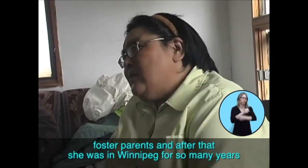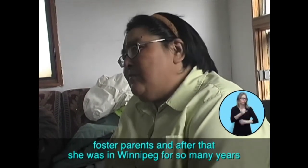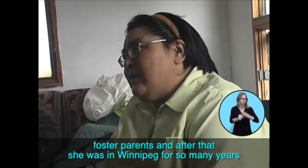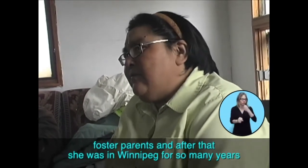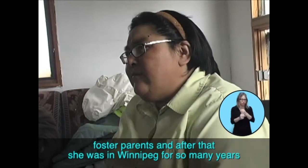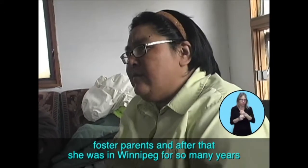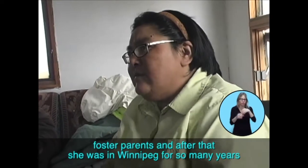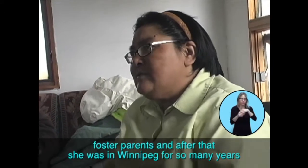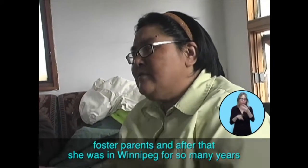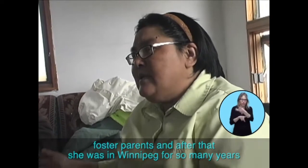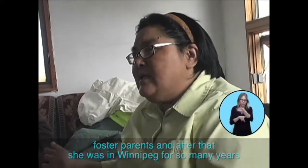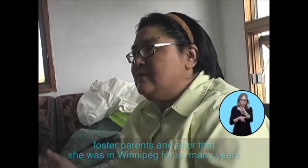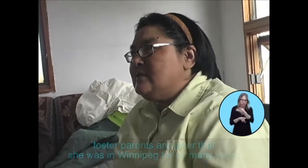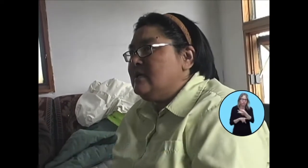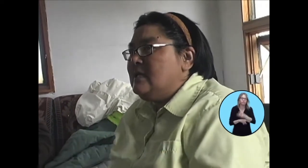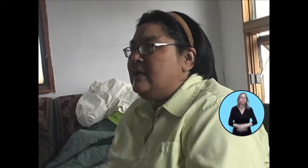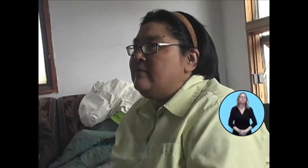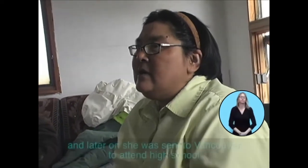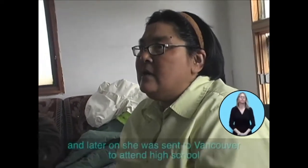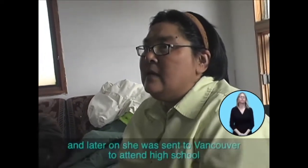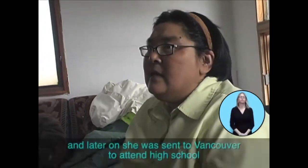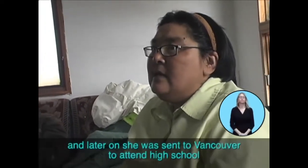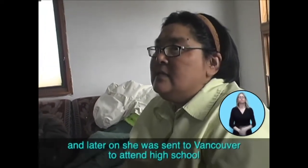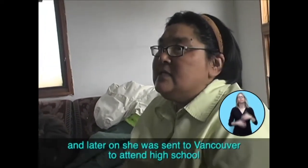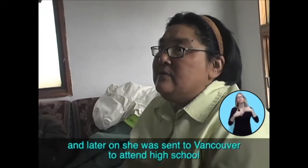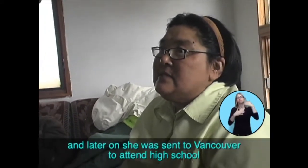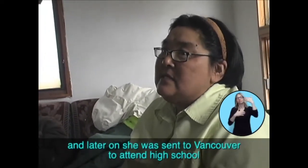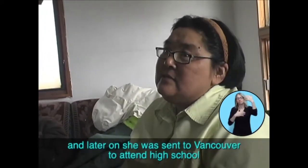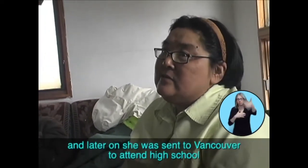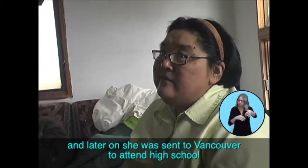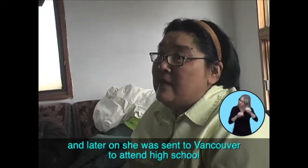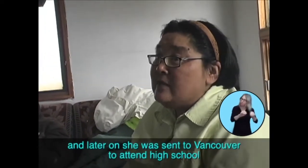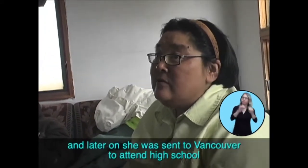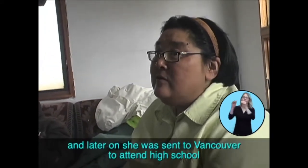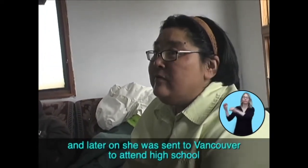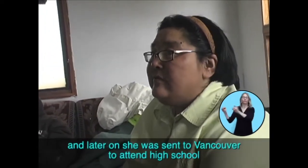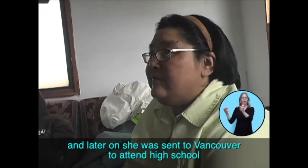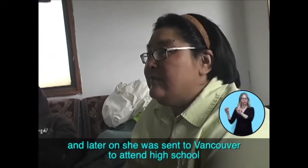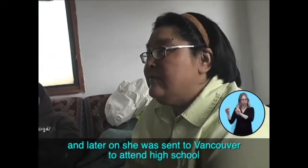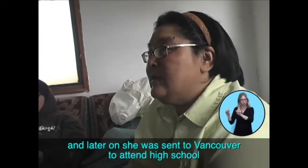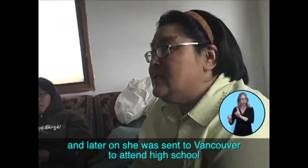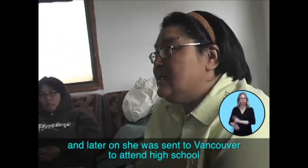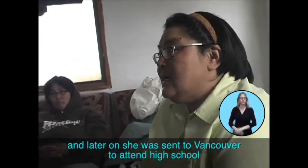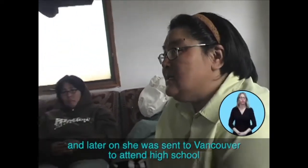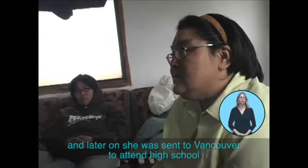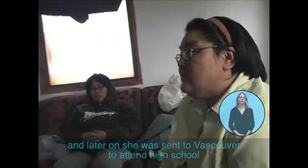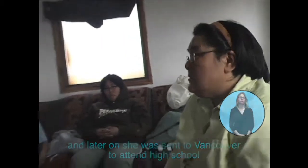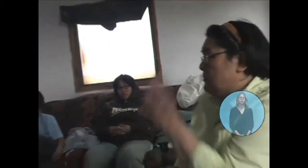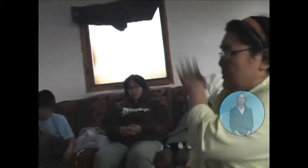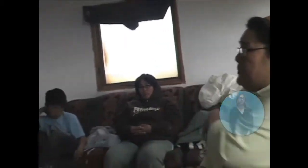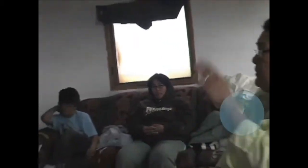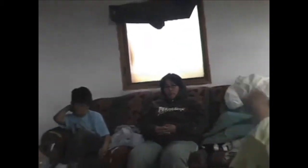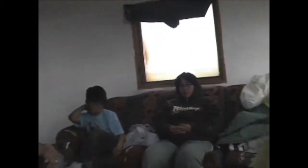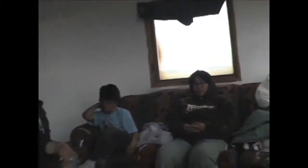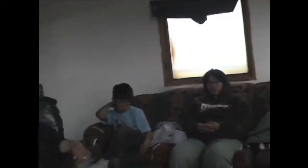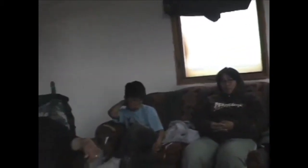was in Winnipeg for so many years, and later on, she was sent to Vancouver to attend high